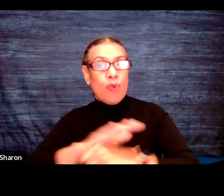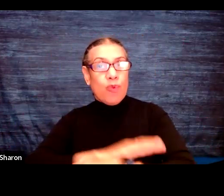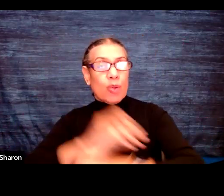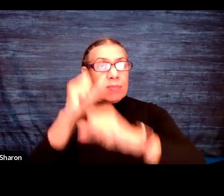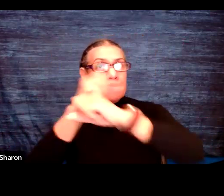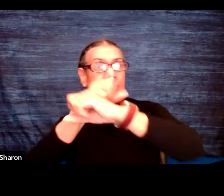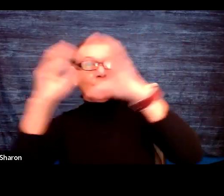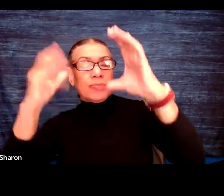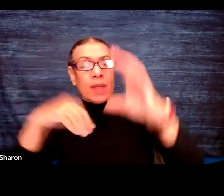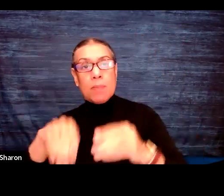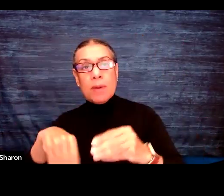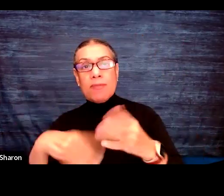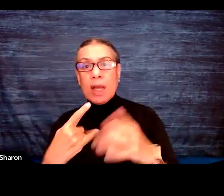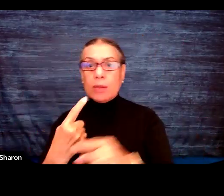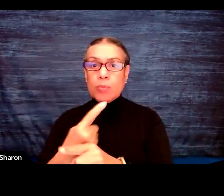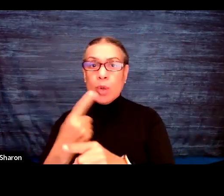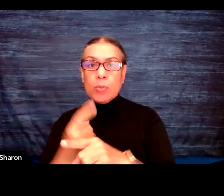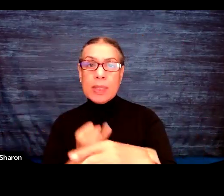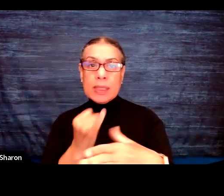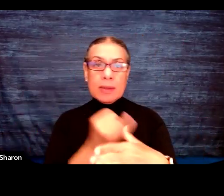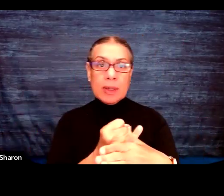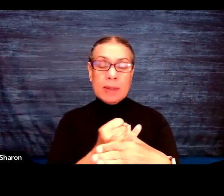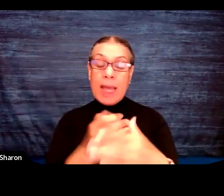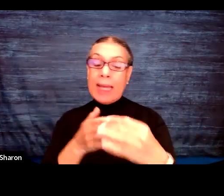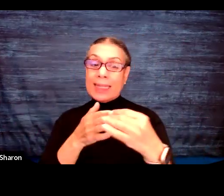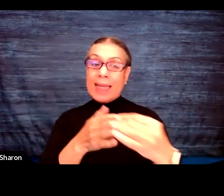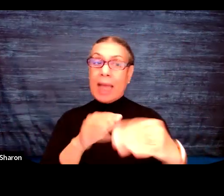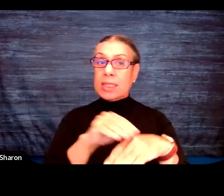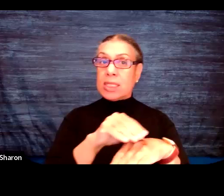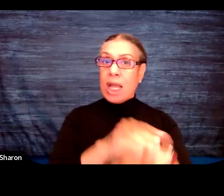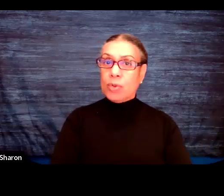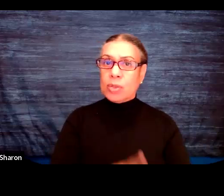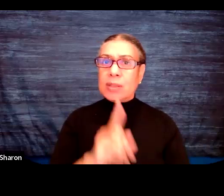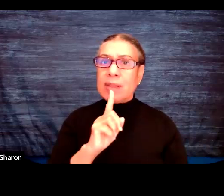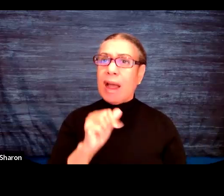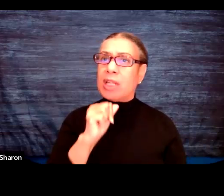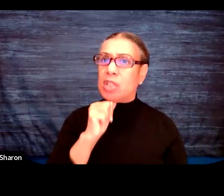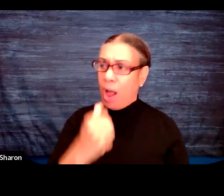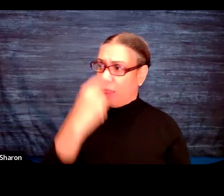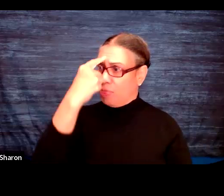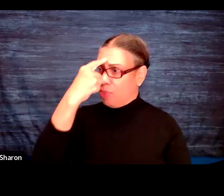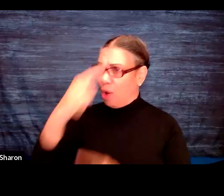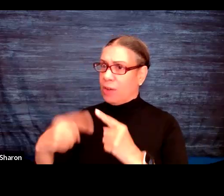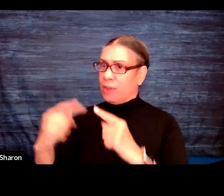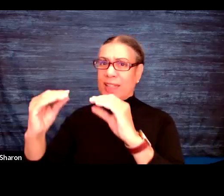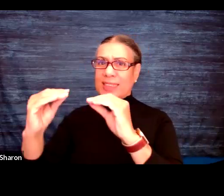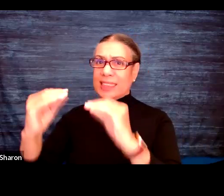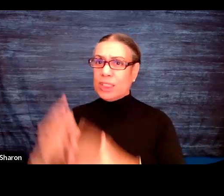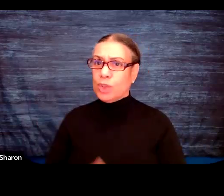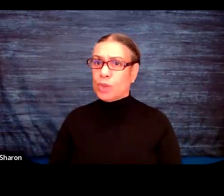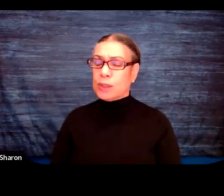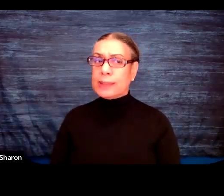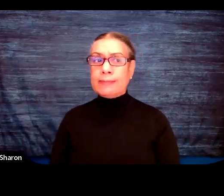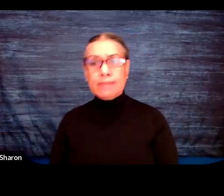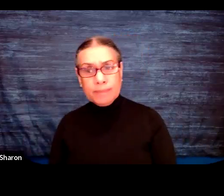formulate appropriate interventions. Guidance counselors are not considered teachers in the Garrity Court report.